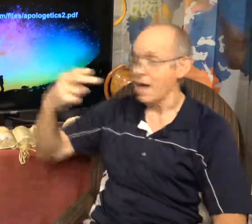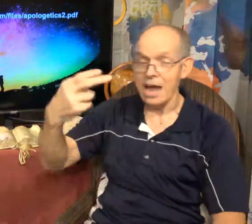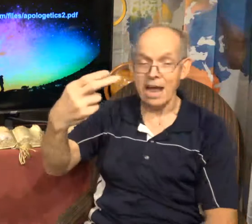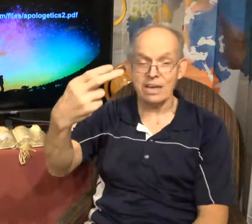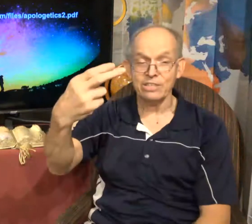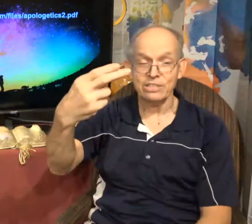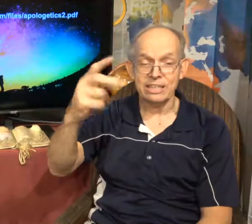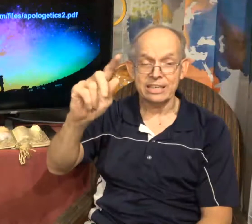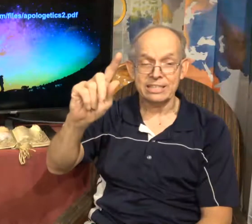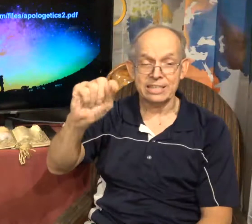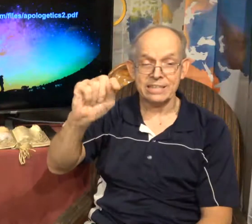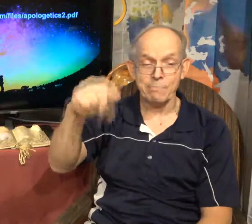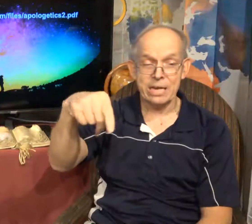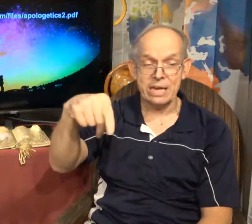lane. HTTP.